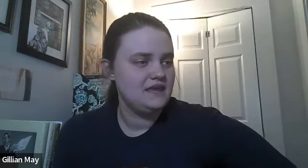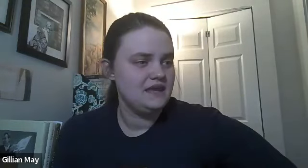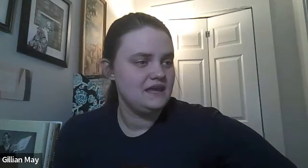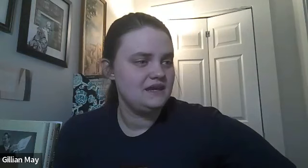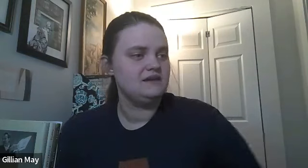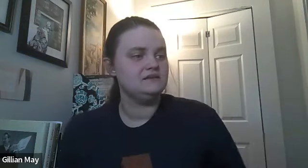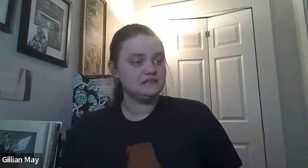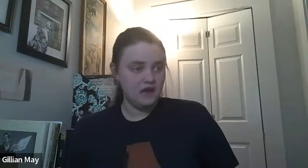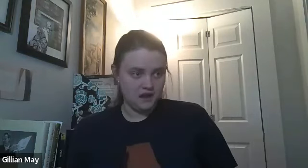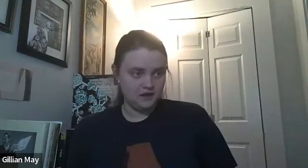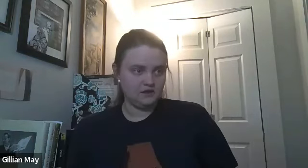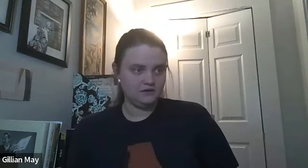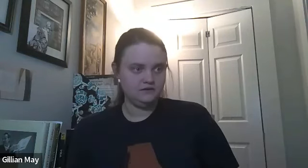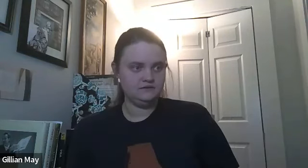Then tired,